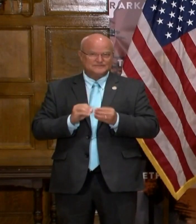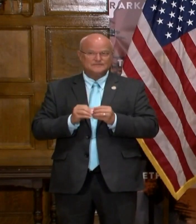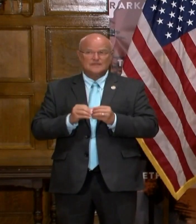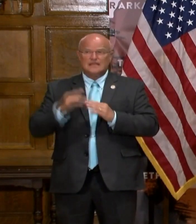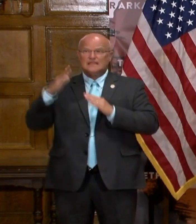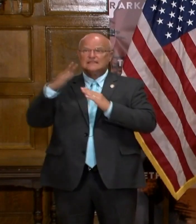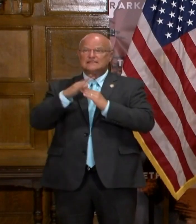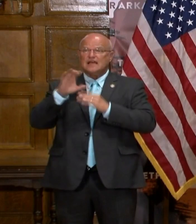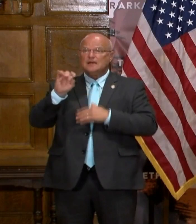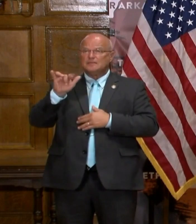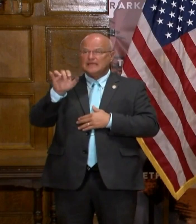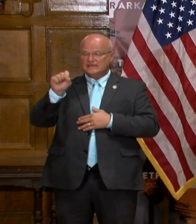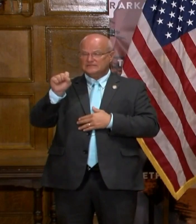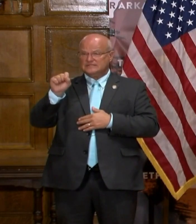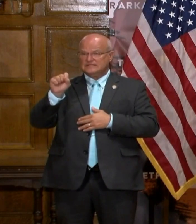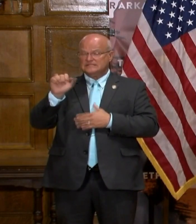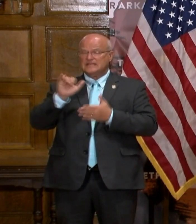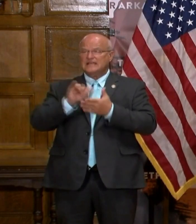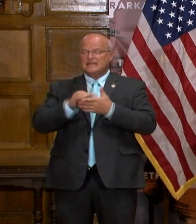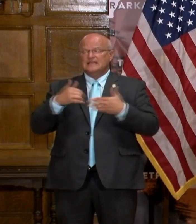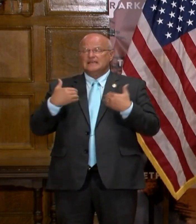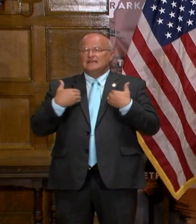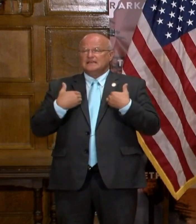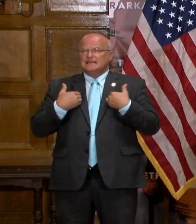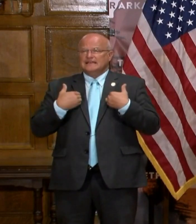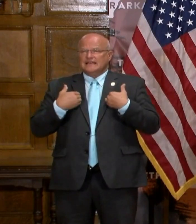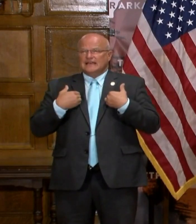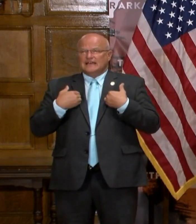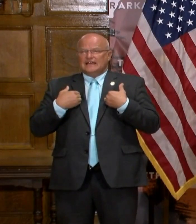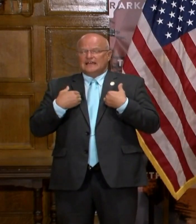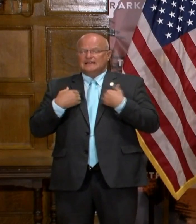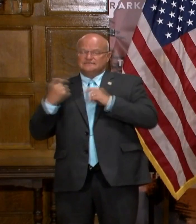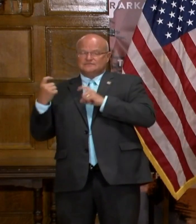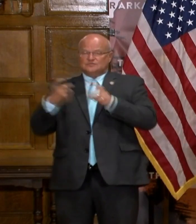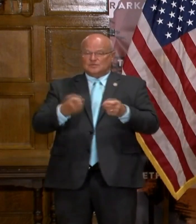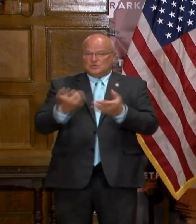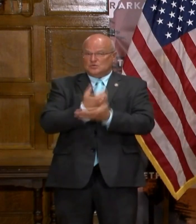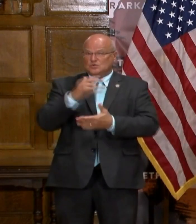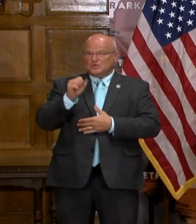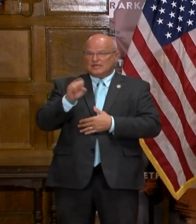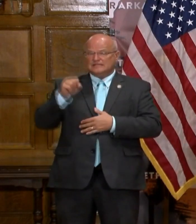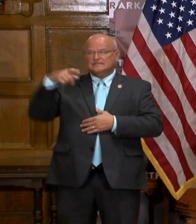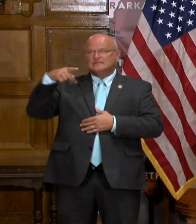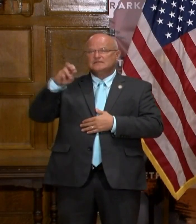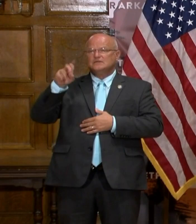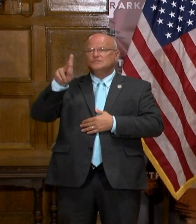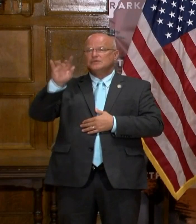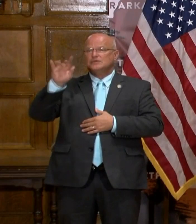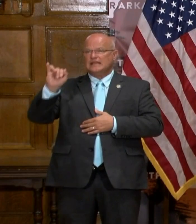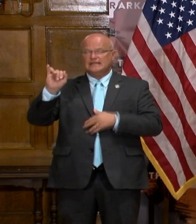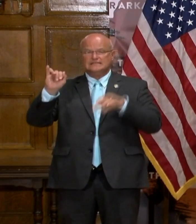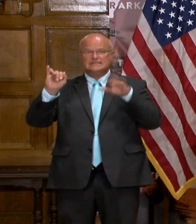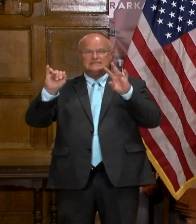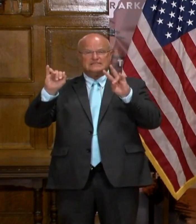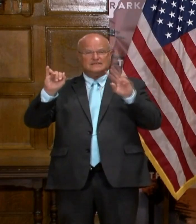The top counties that have contributed new cases is Pulaski County